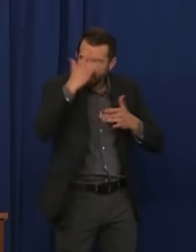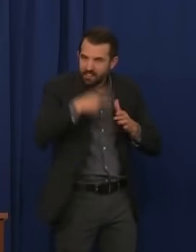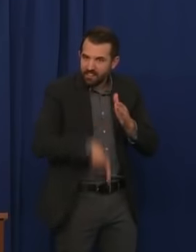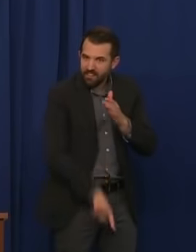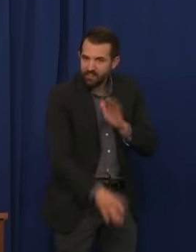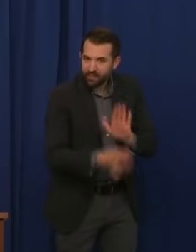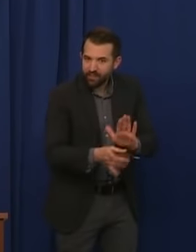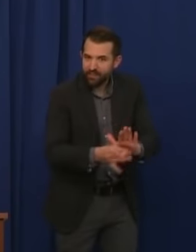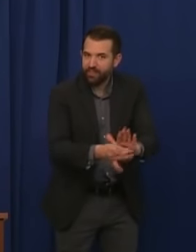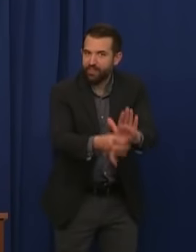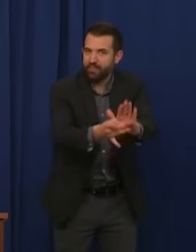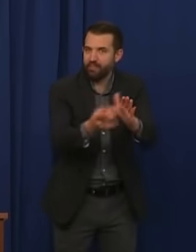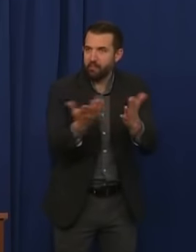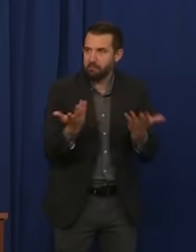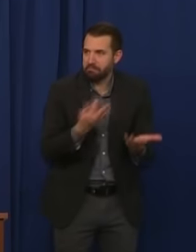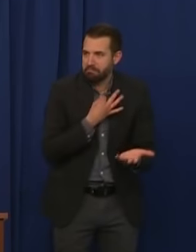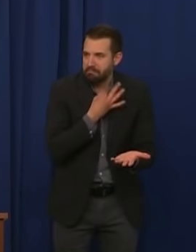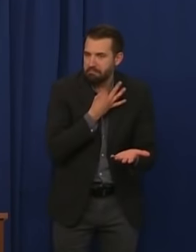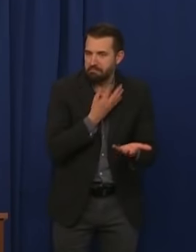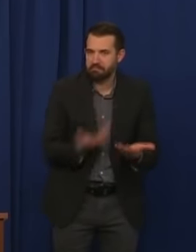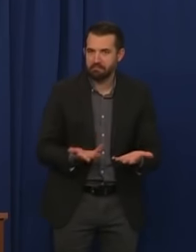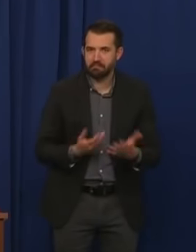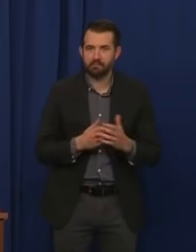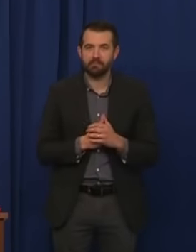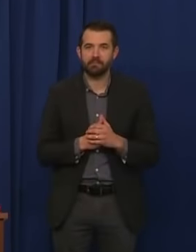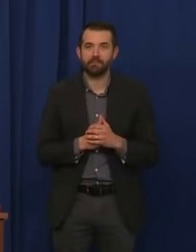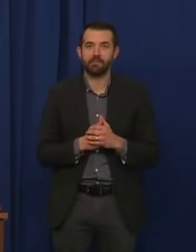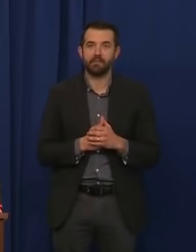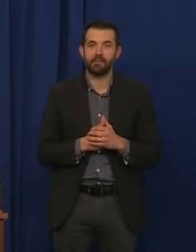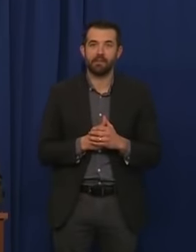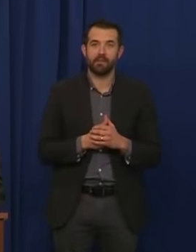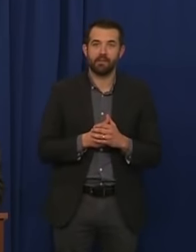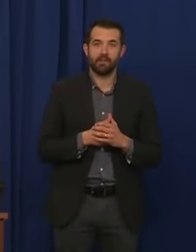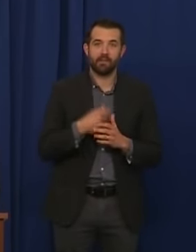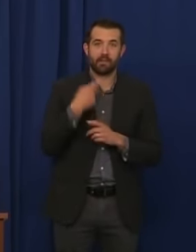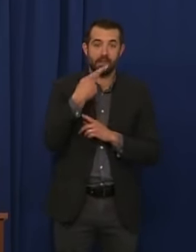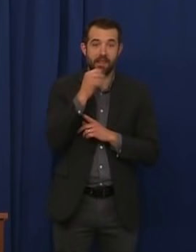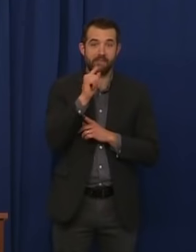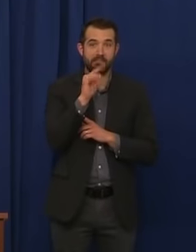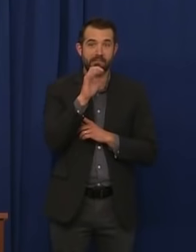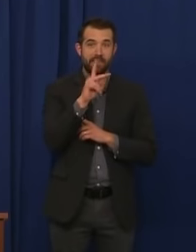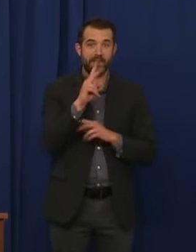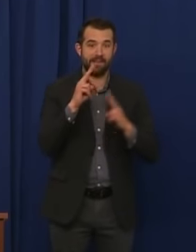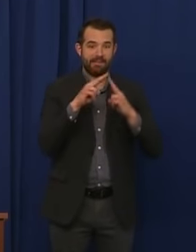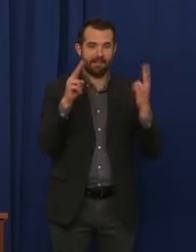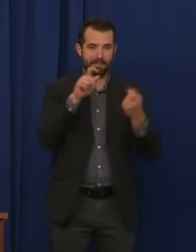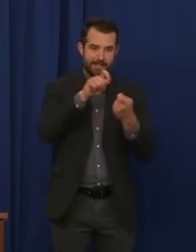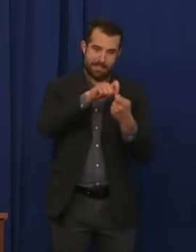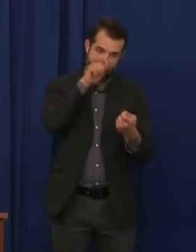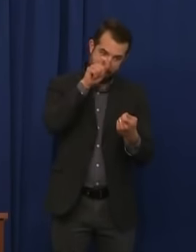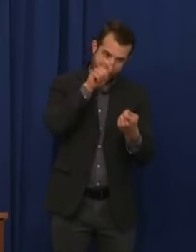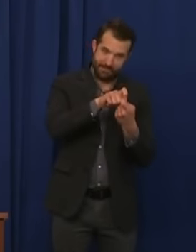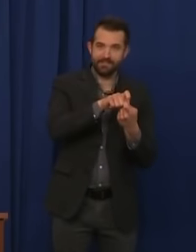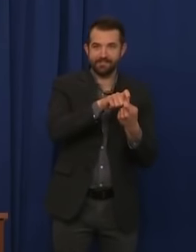know. So Patrick has some very probing questions about sewage